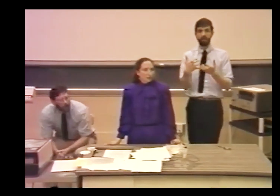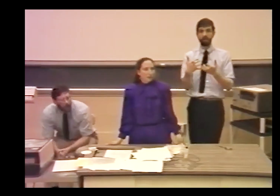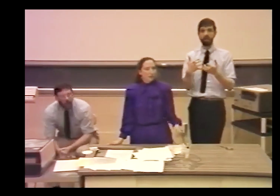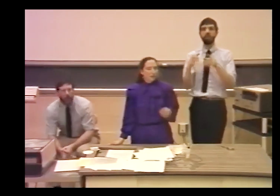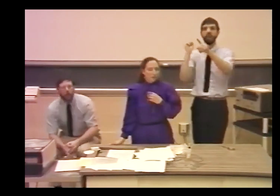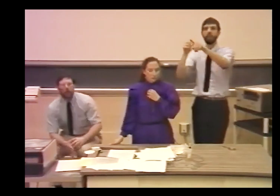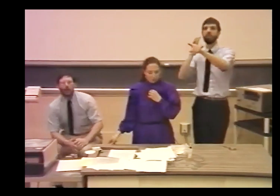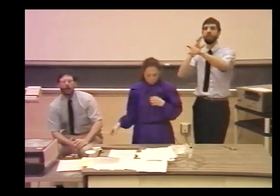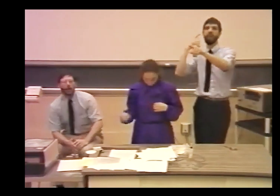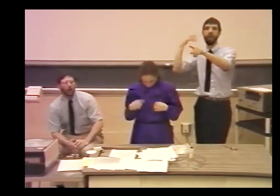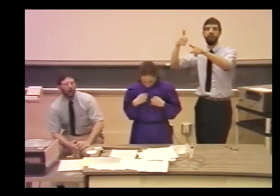please, Mary?